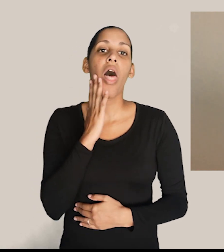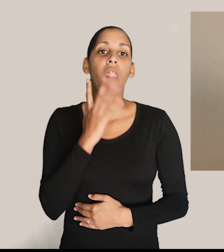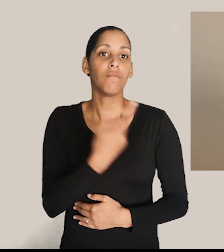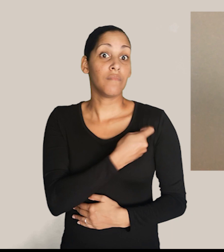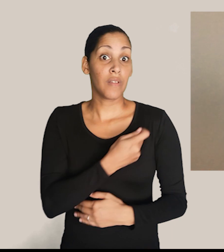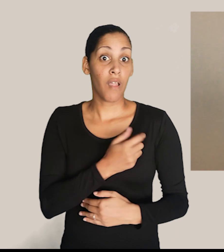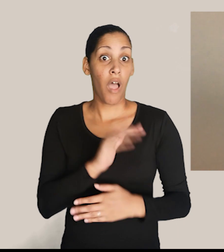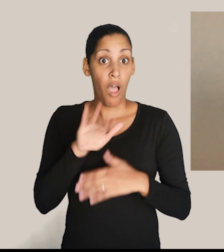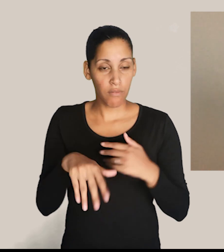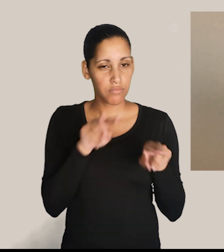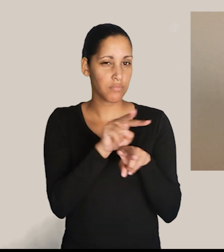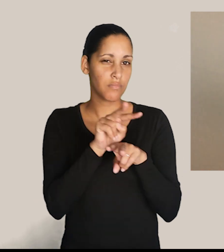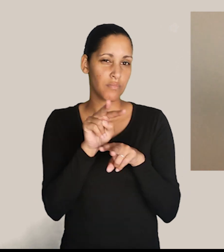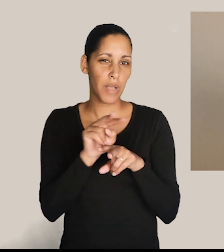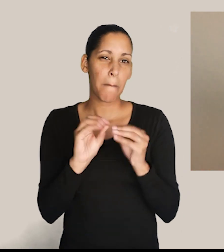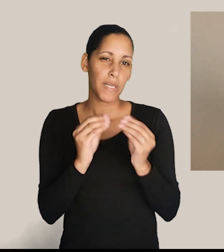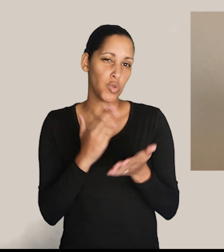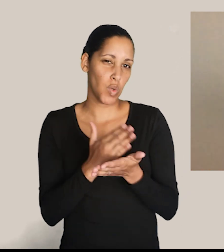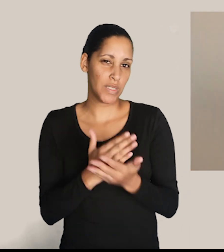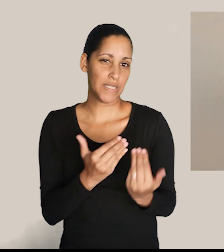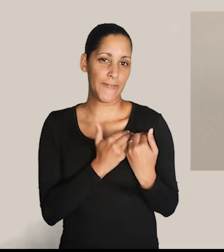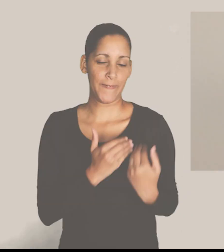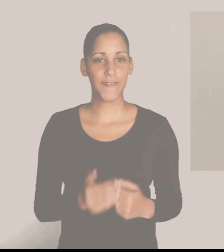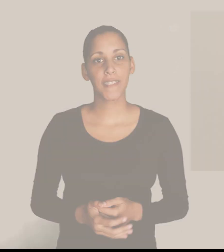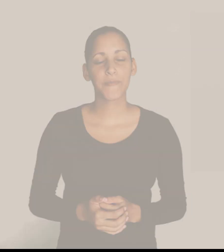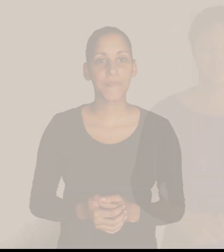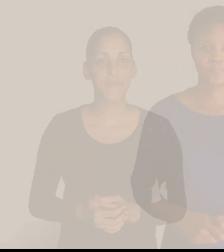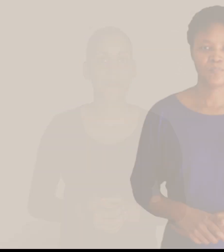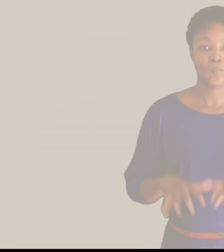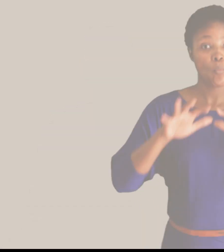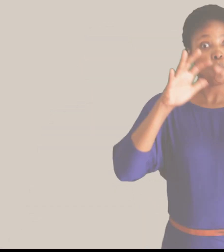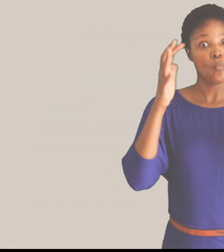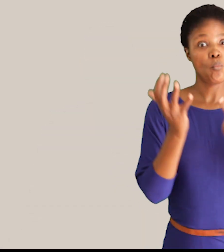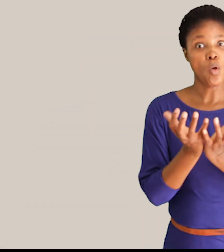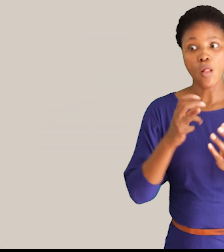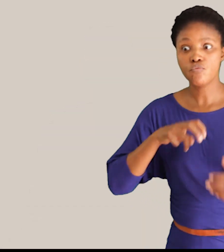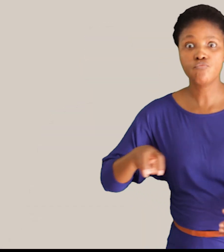vaccination just to maintain top safety.